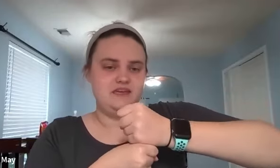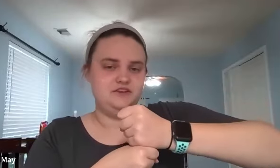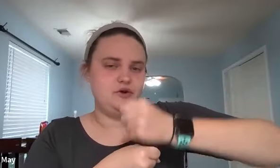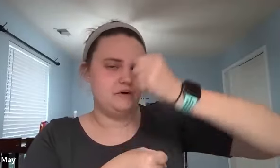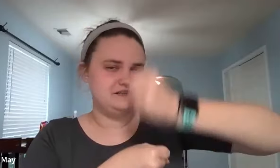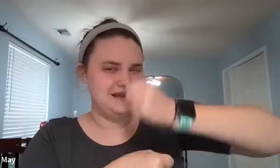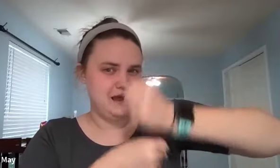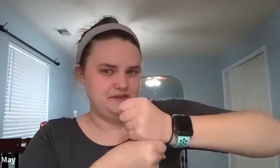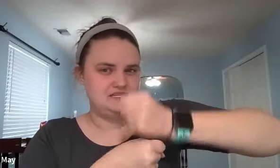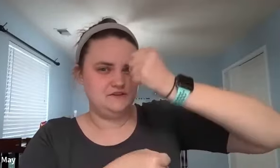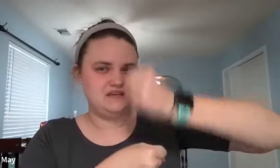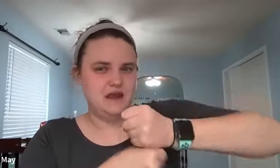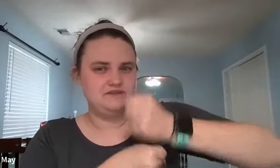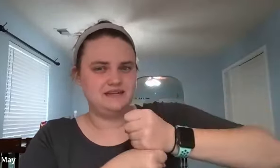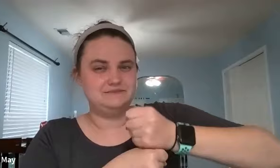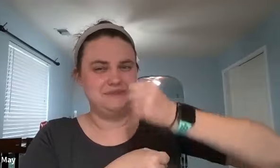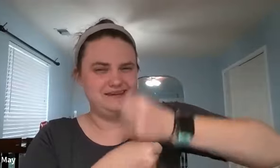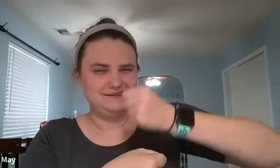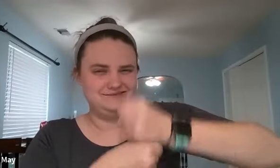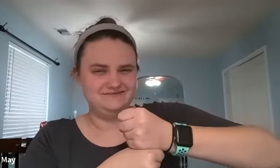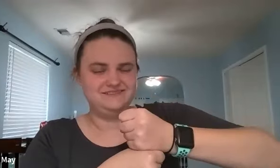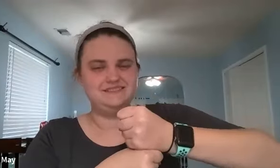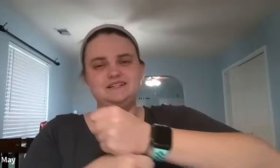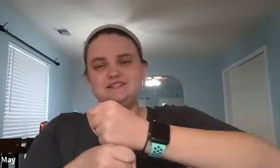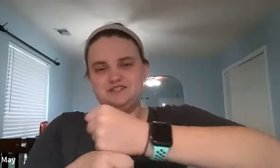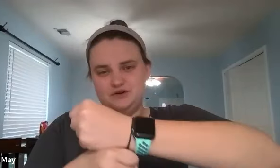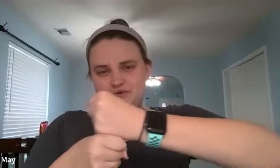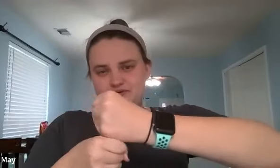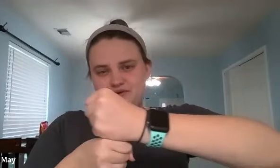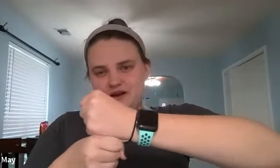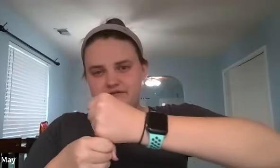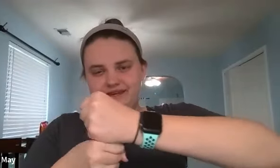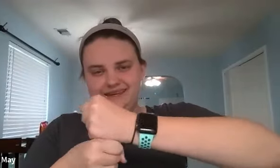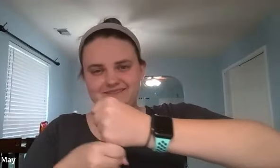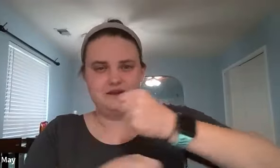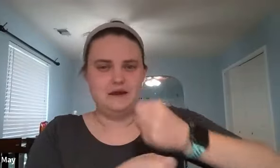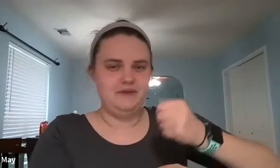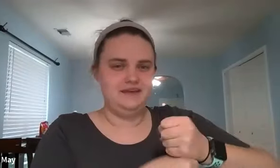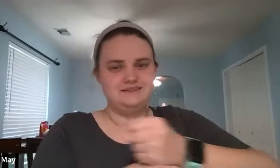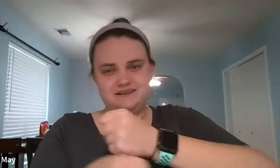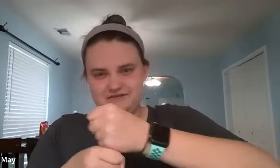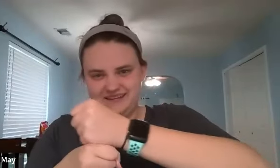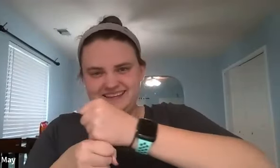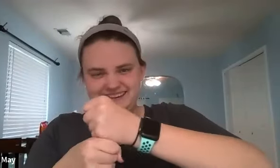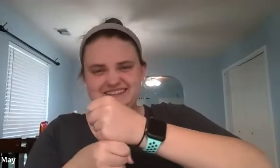then you don't want to tap it because if you tap it, that's make. So coffee, I make coffee.